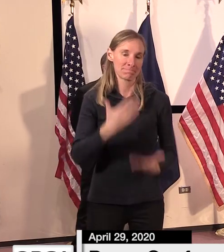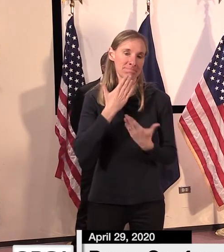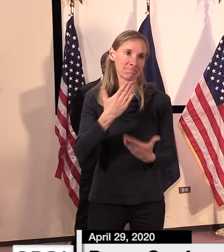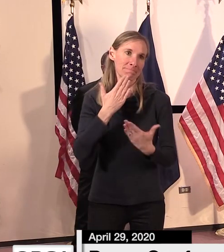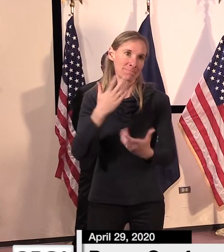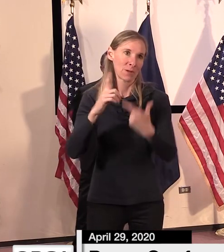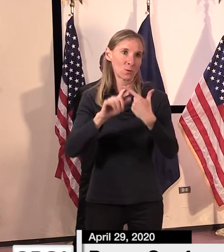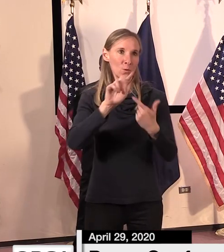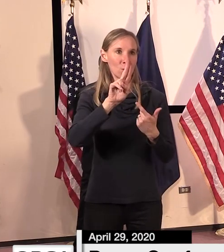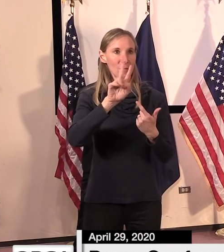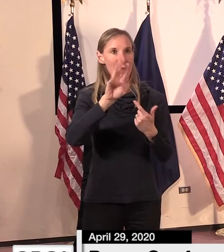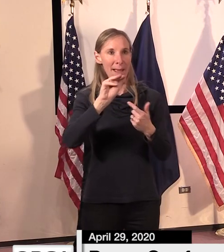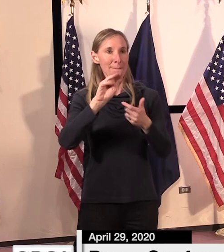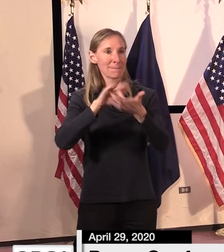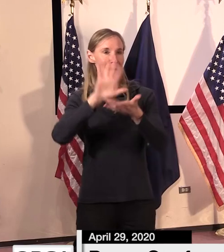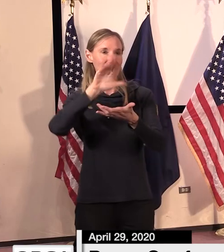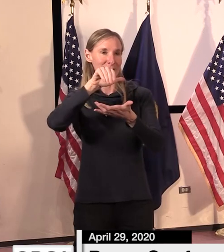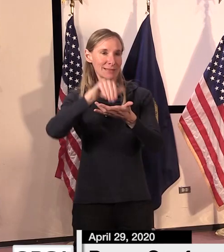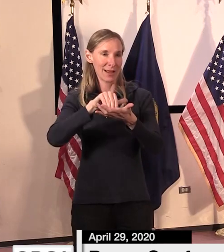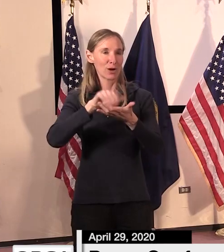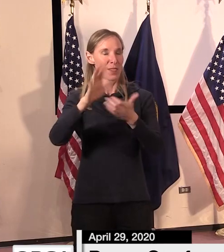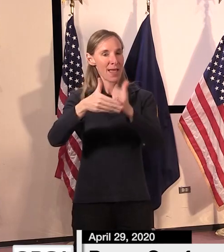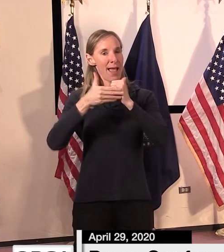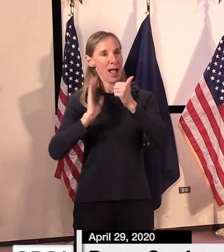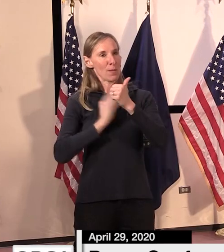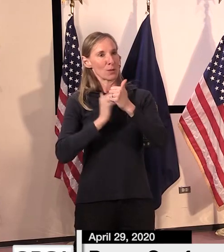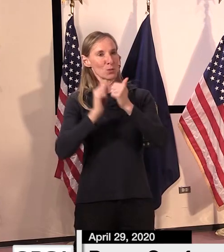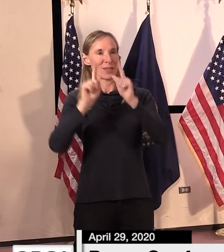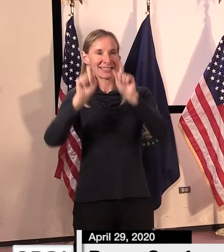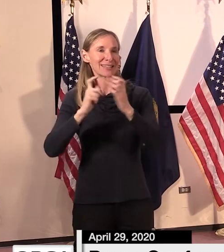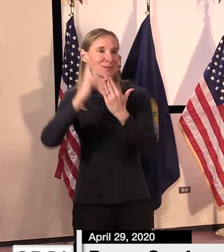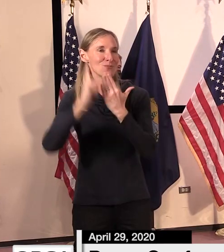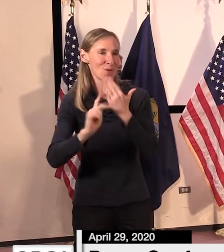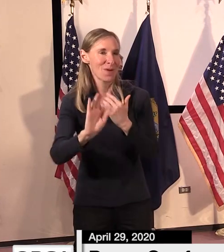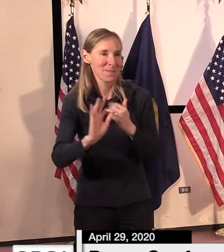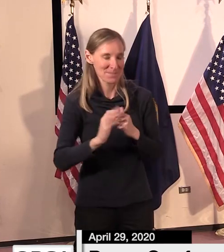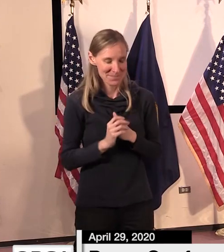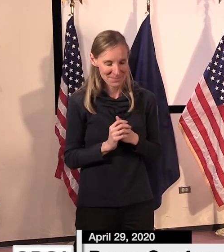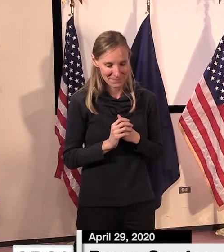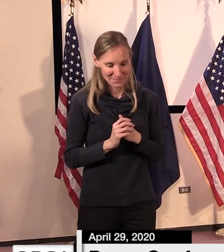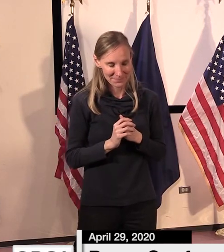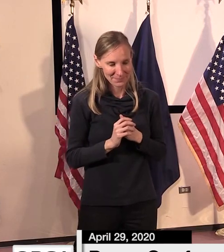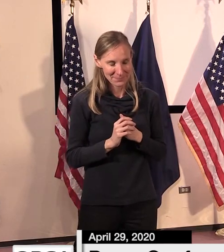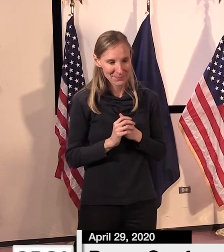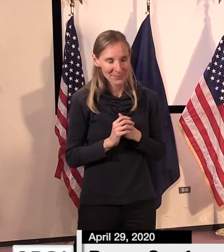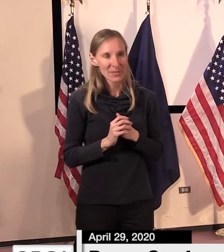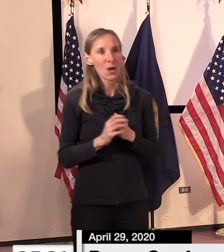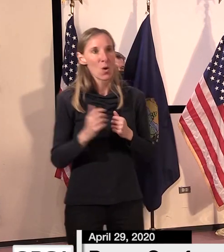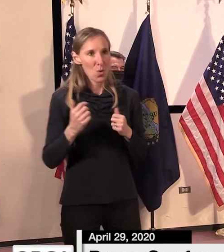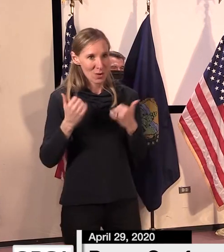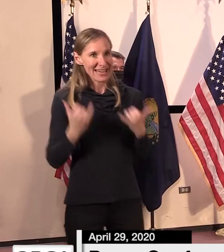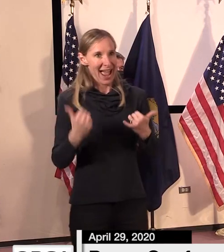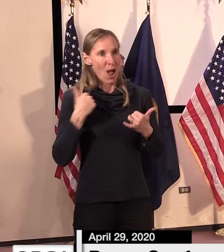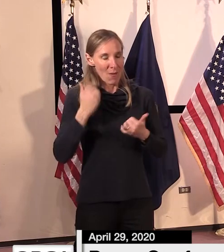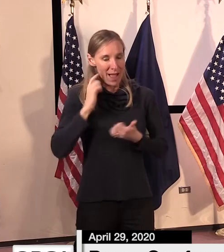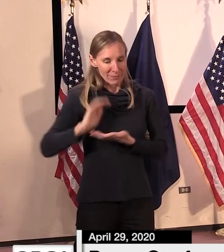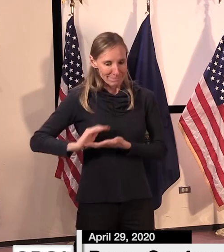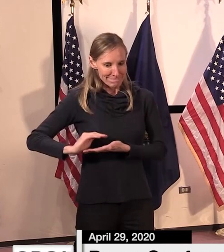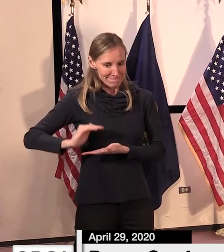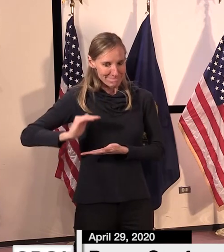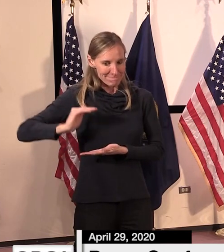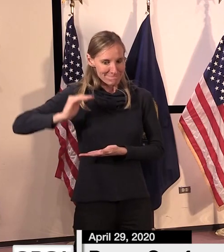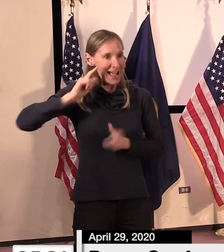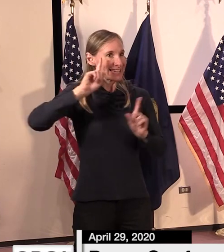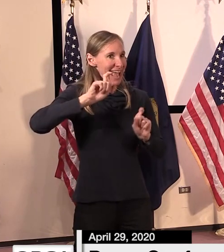strong support of our testing program. Our ability to keep acquiring these additional supplies